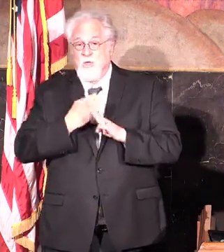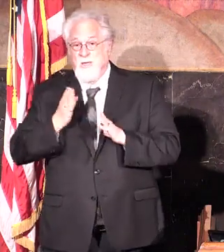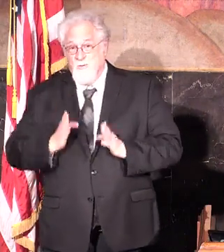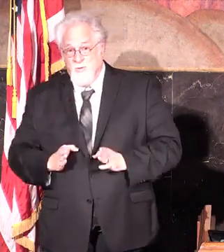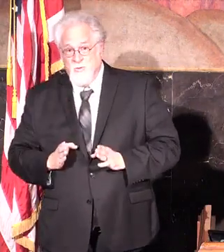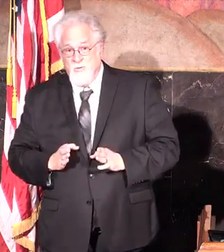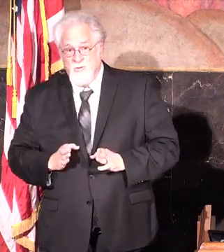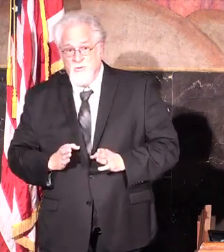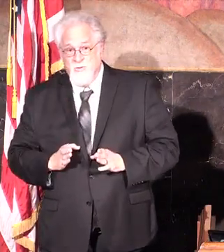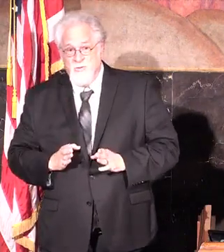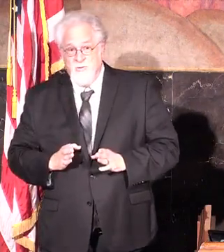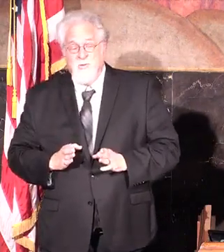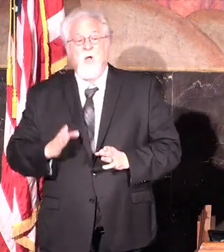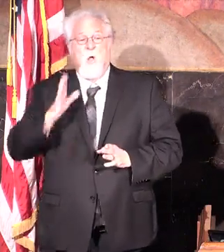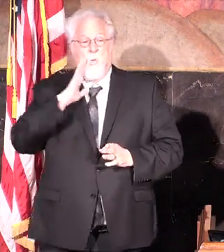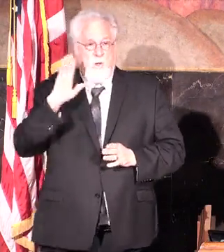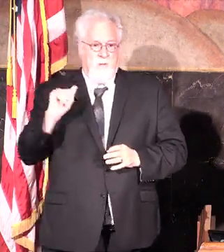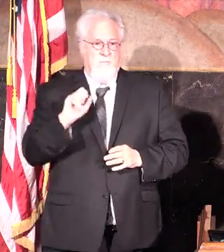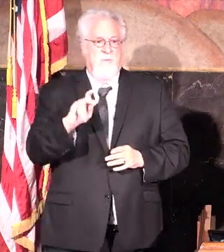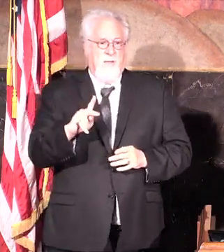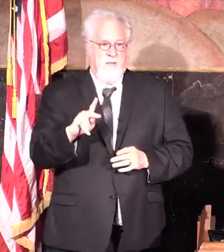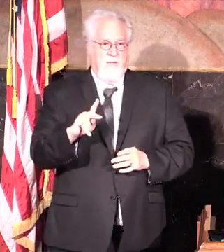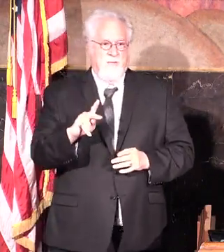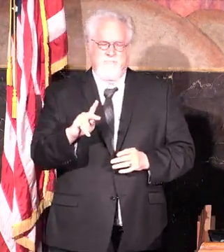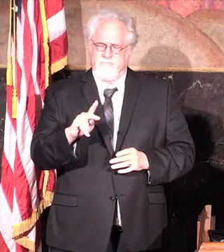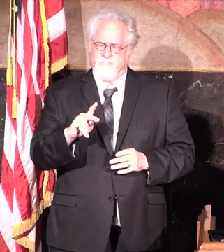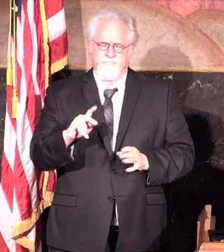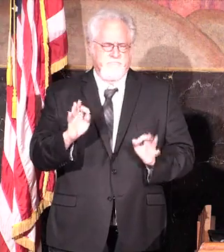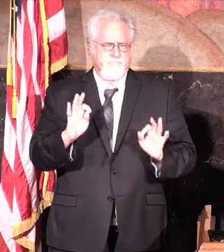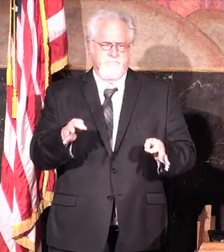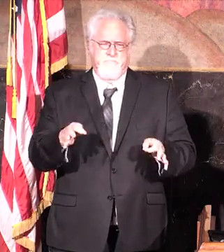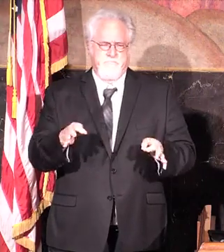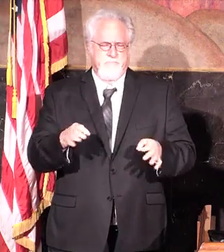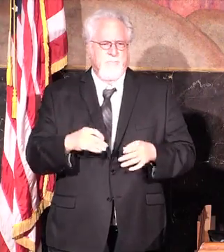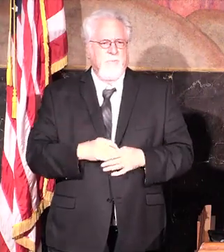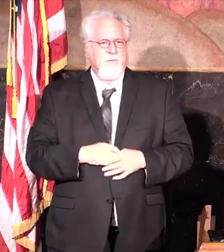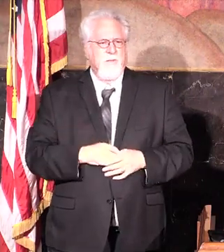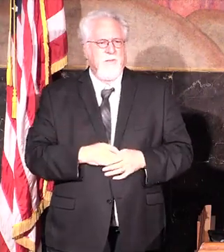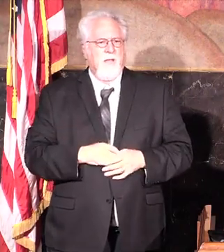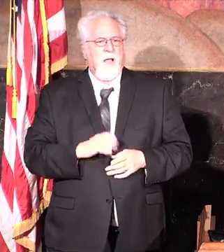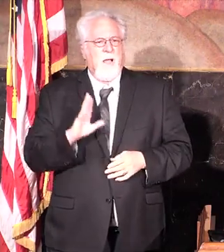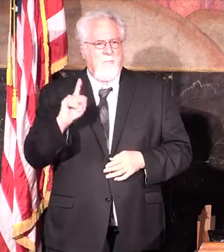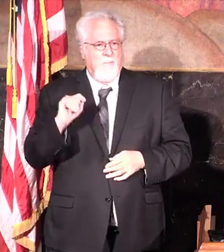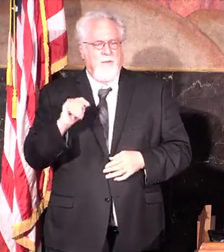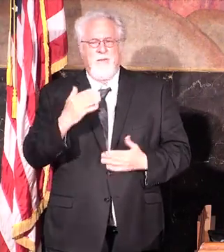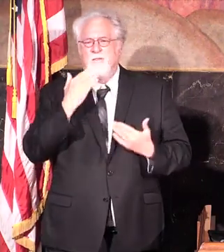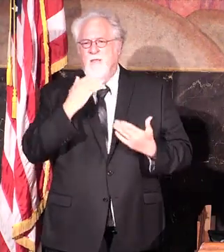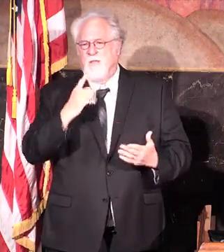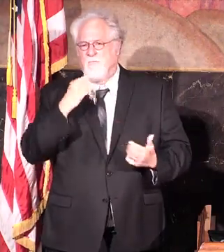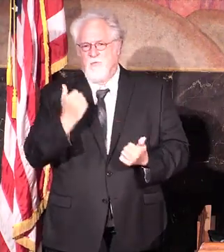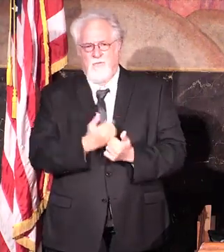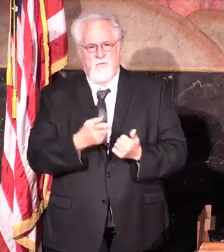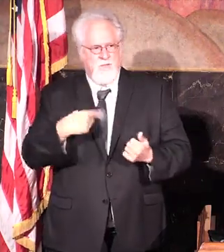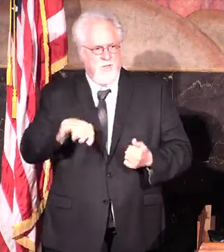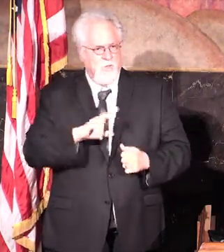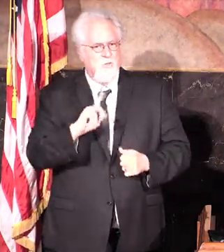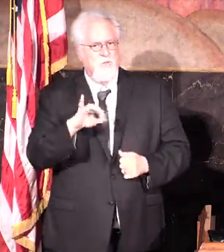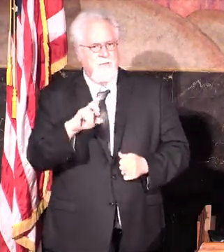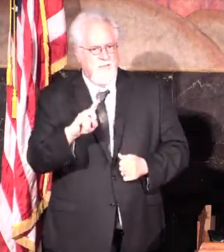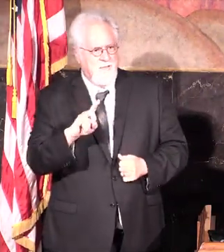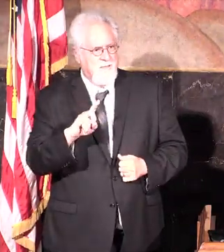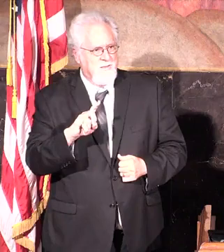to one another, we'll get back on top of this. I'm absolutely convinced of it. But I want to thank you for everything that you have done, by the way,